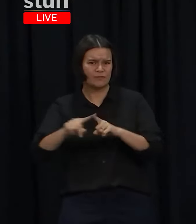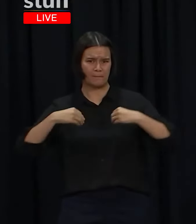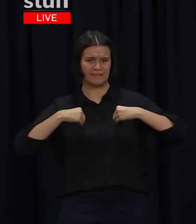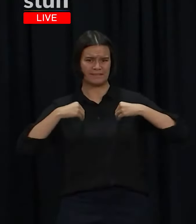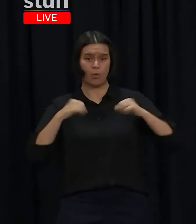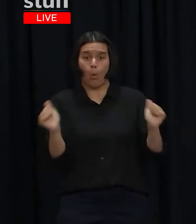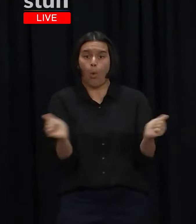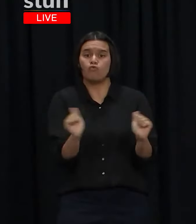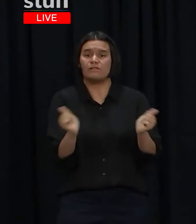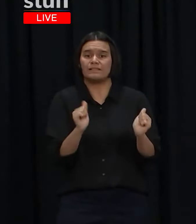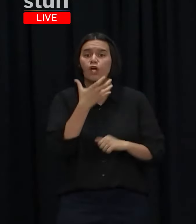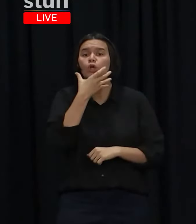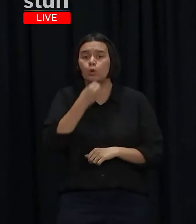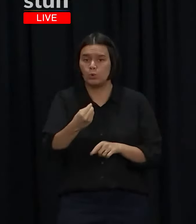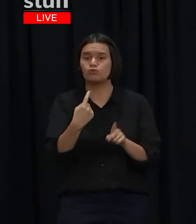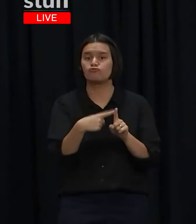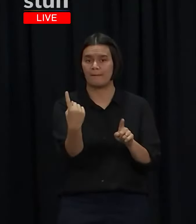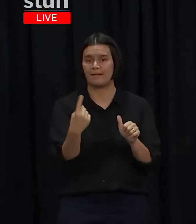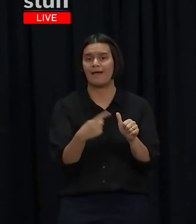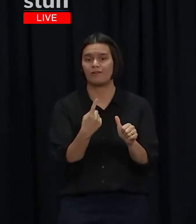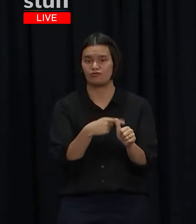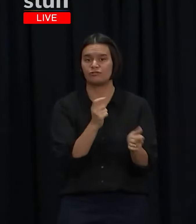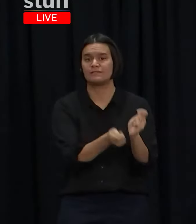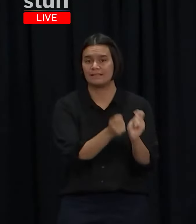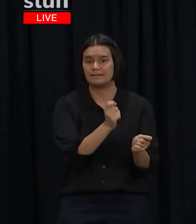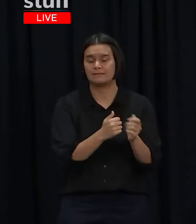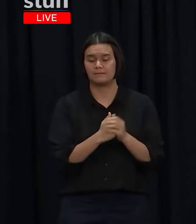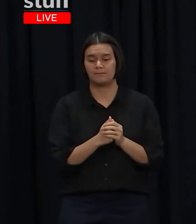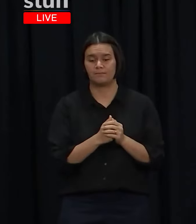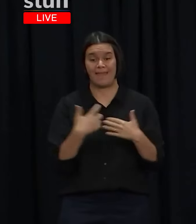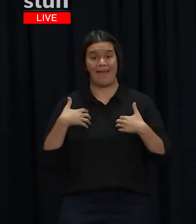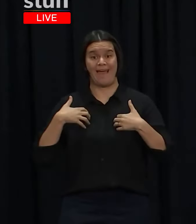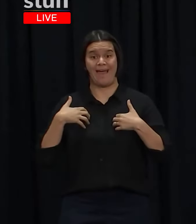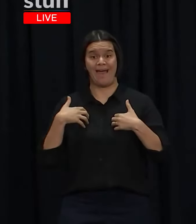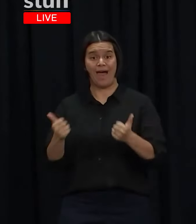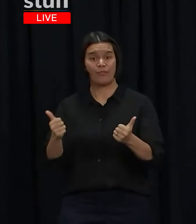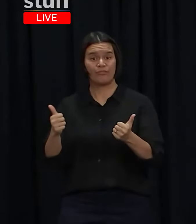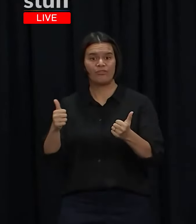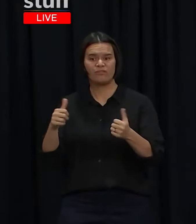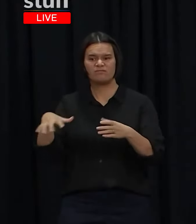ongoing surveillance. They have been in use in healthcare settings through our Delta